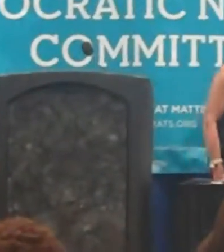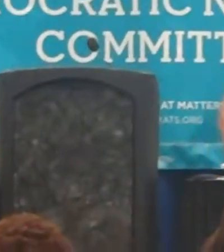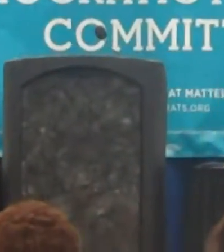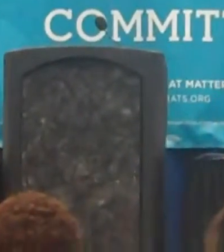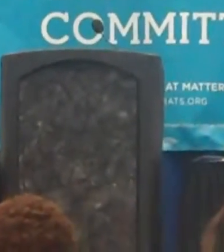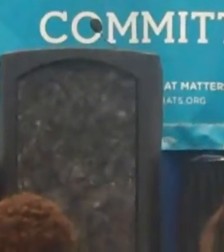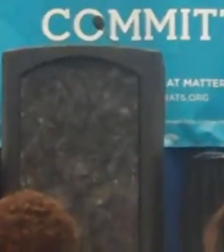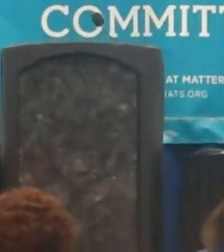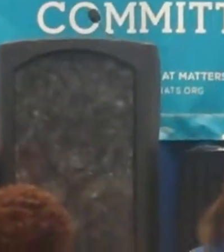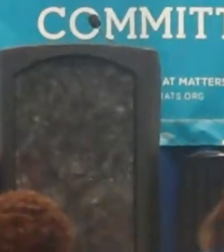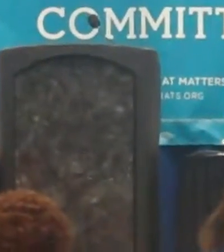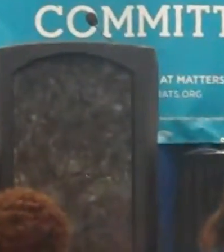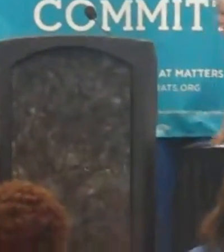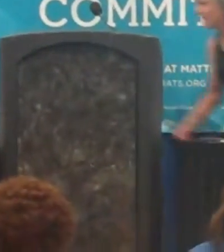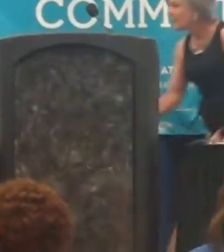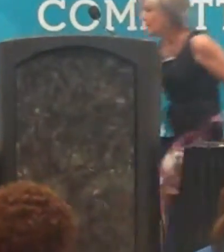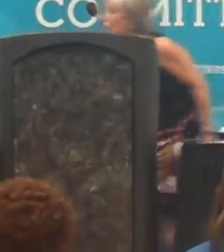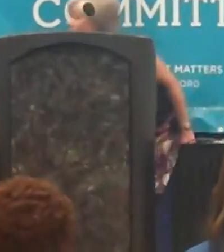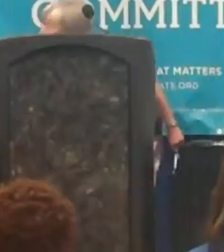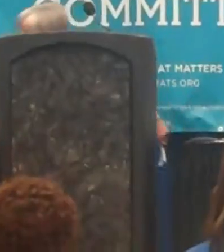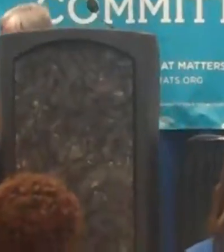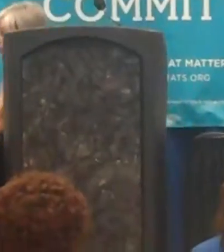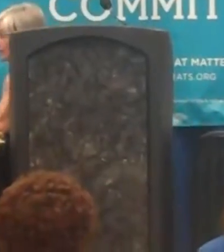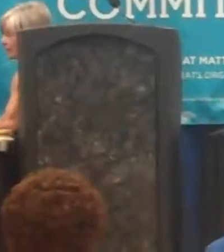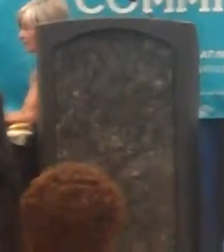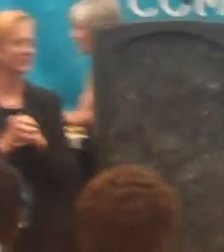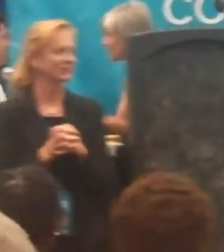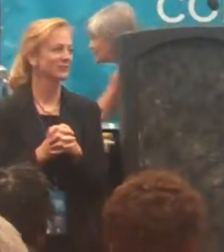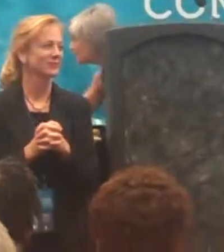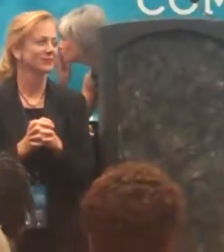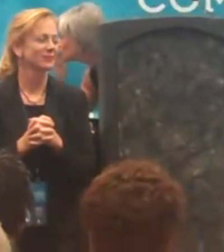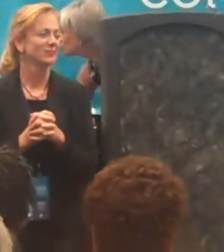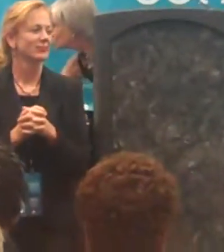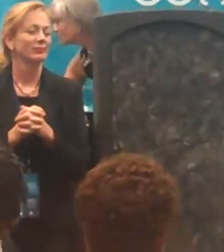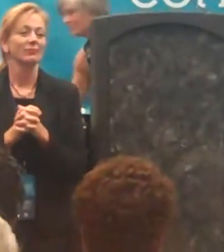thank you.